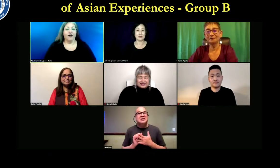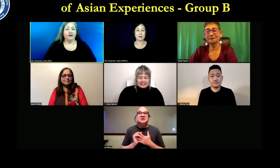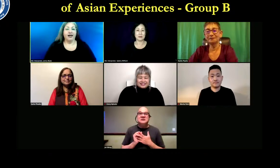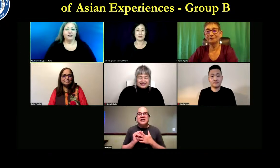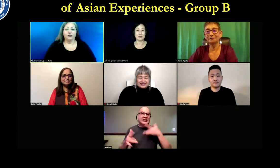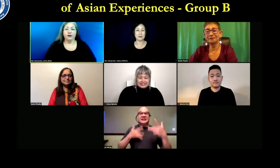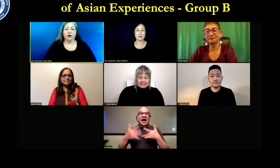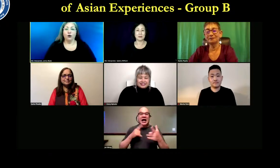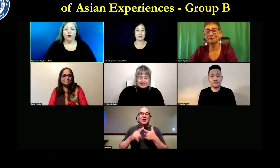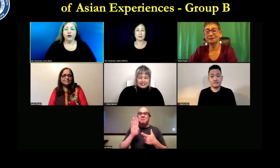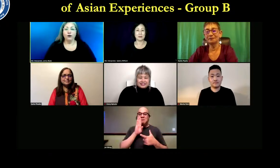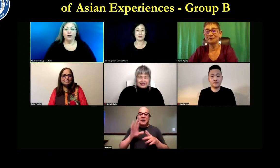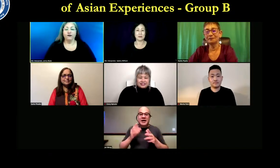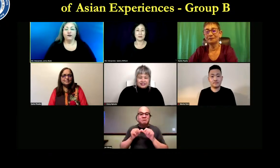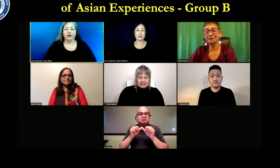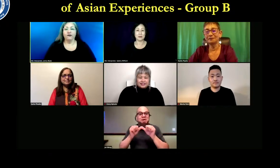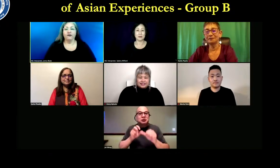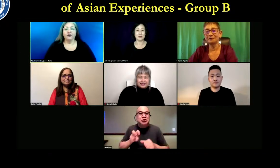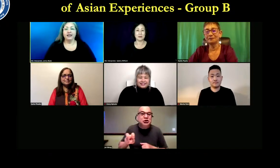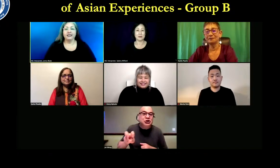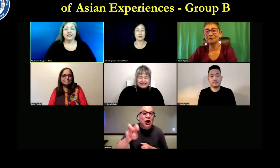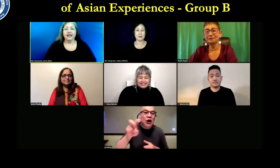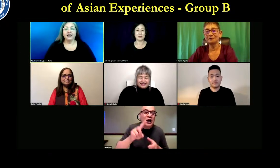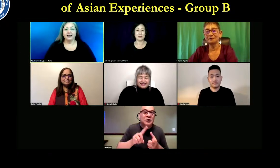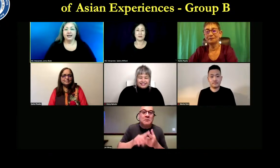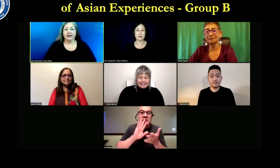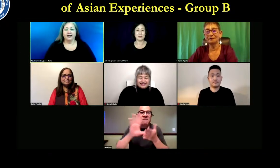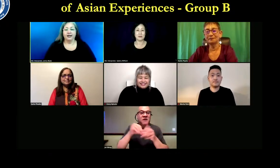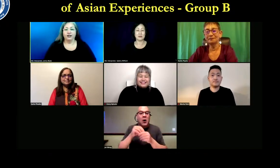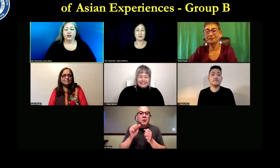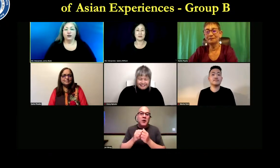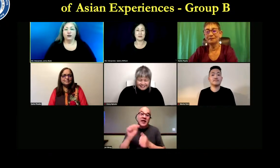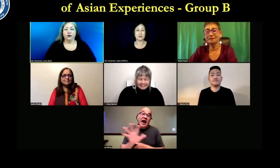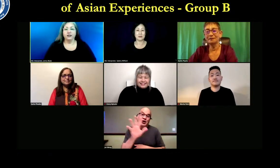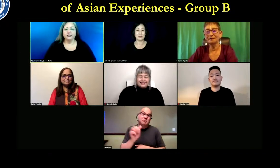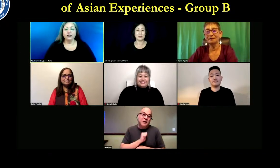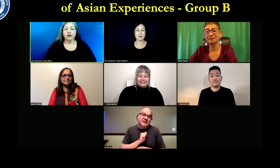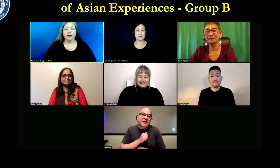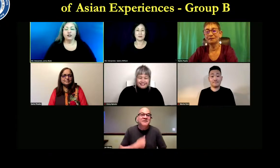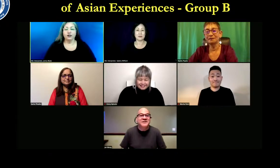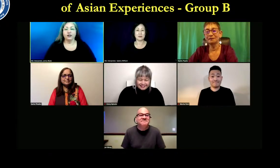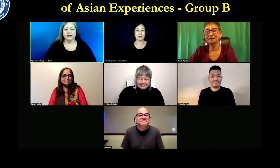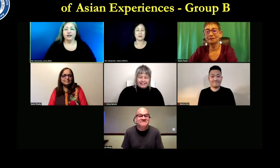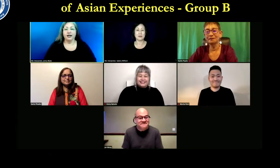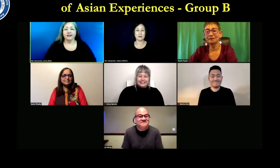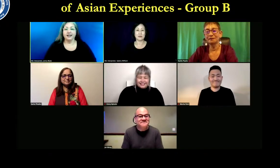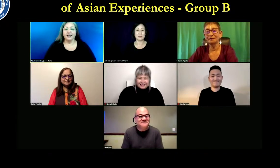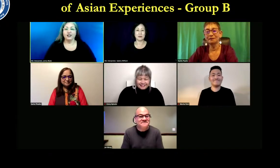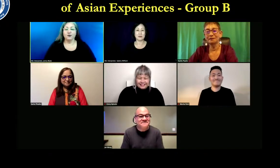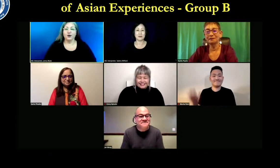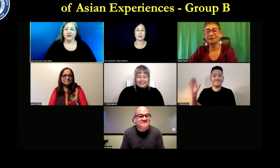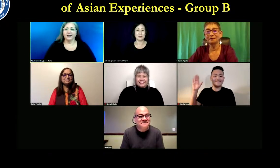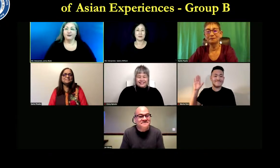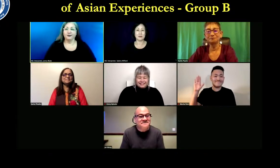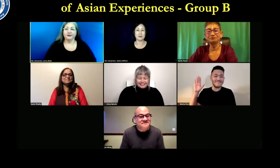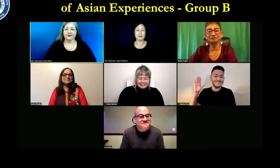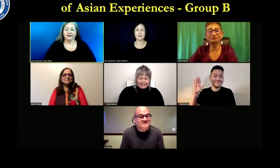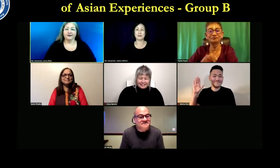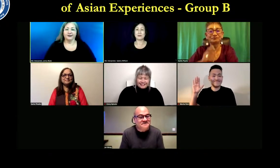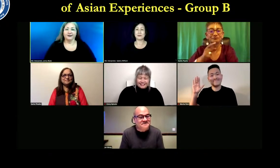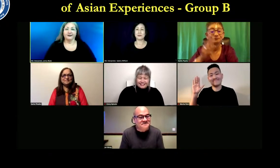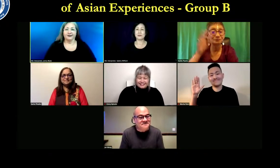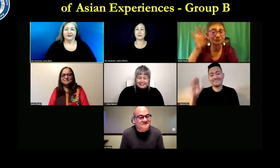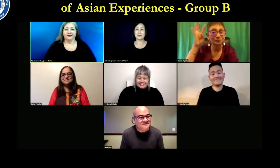I found that to be quite wonderful and very exciting to continue my journey as an Asian person.